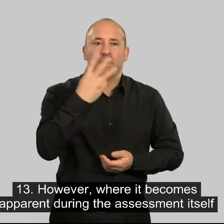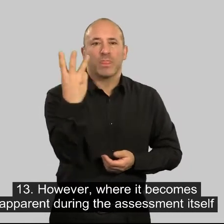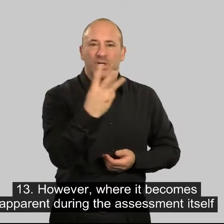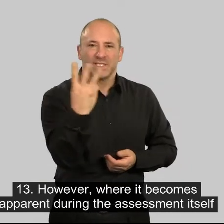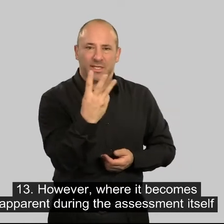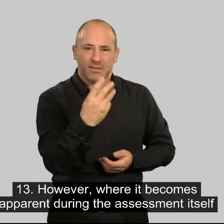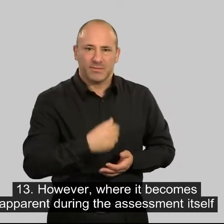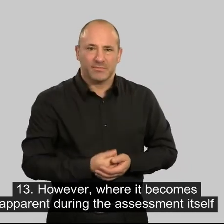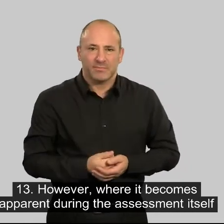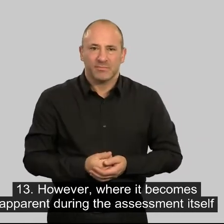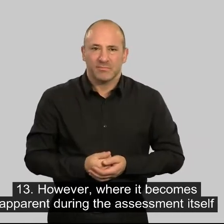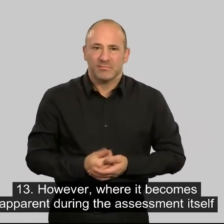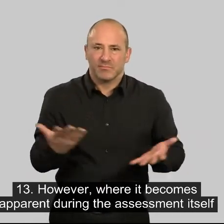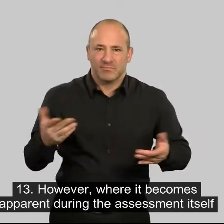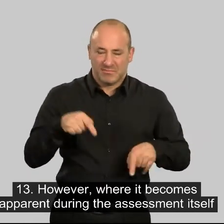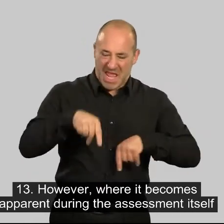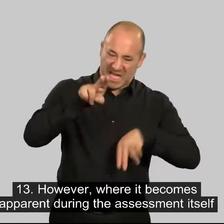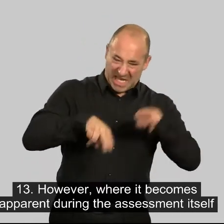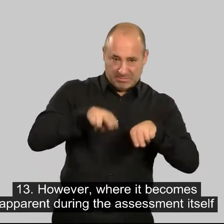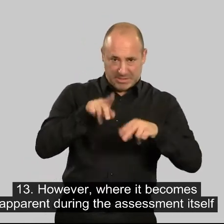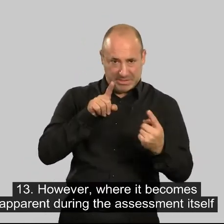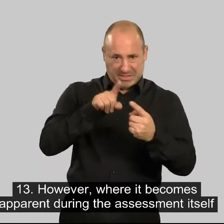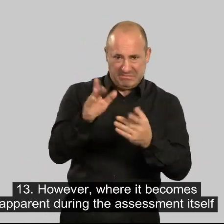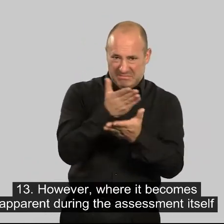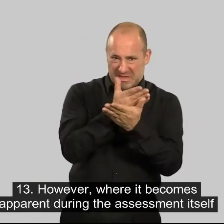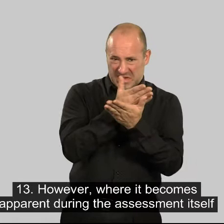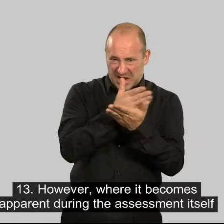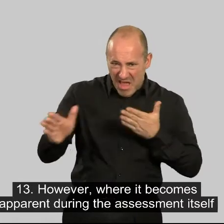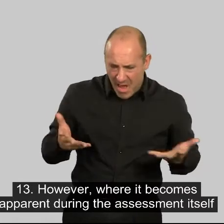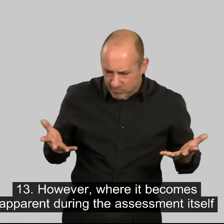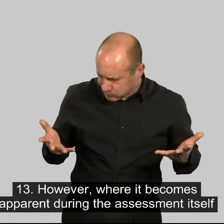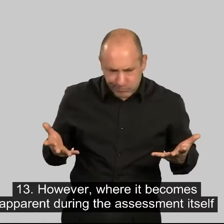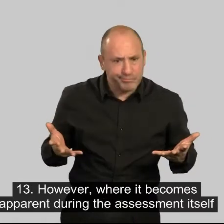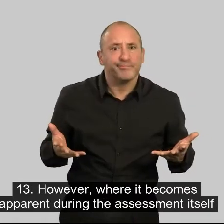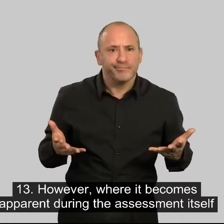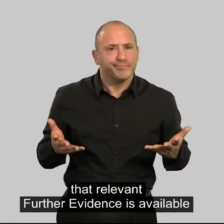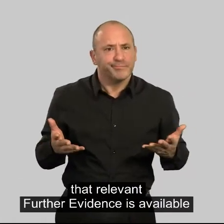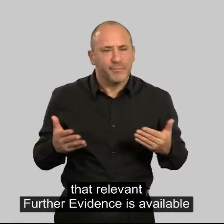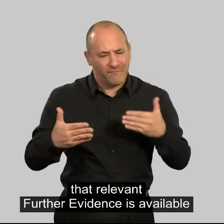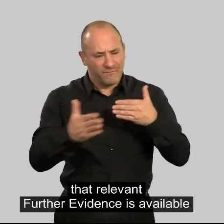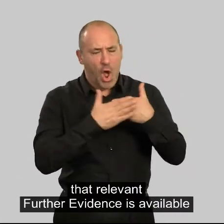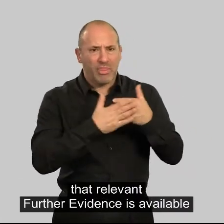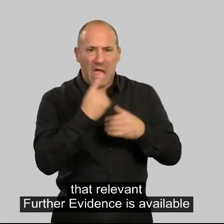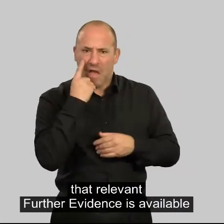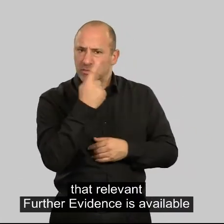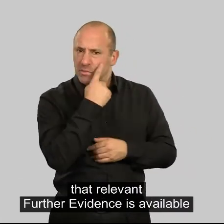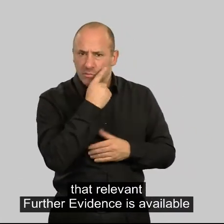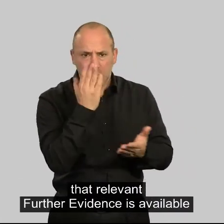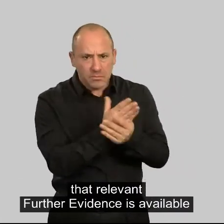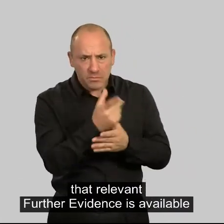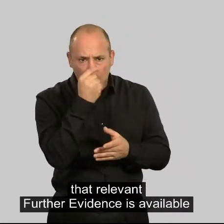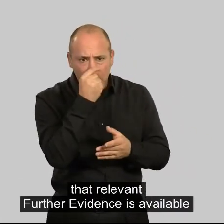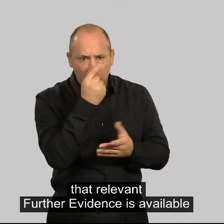13. However, where it becomes apparent during the assessment itself that relevant further evidence